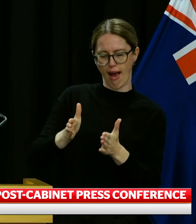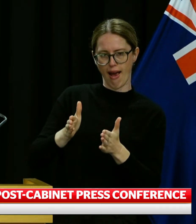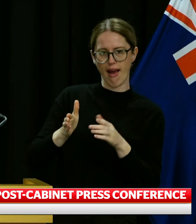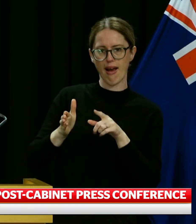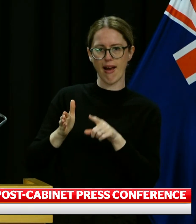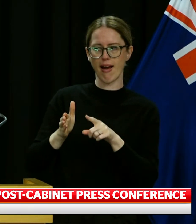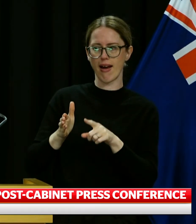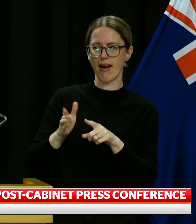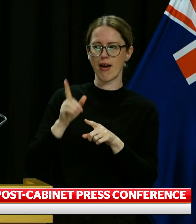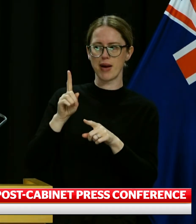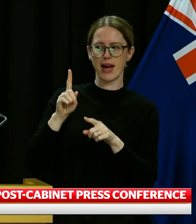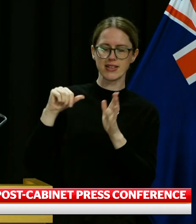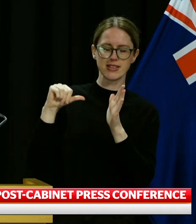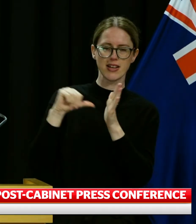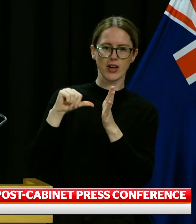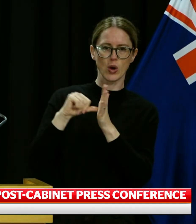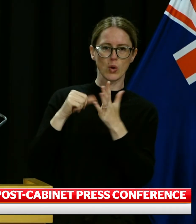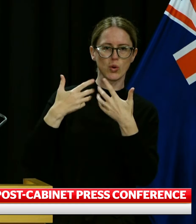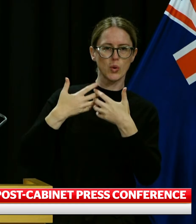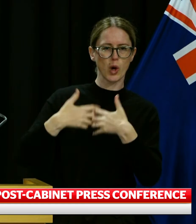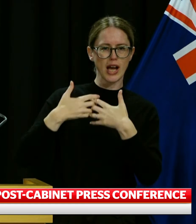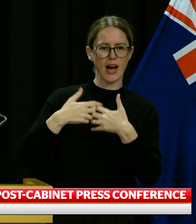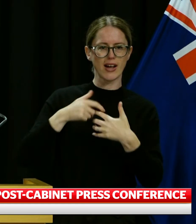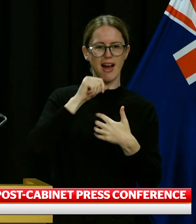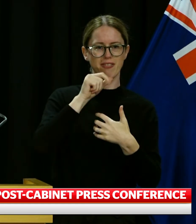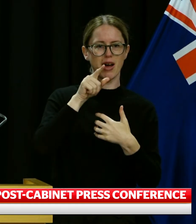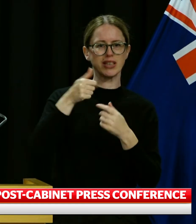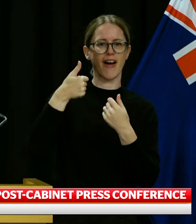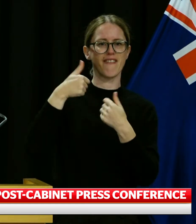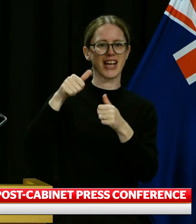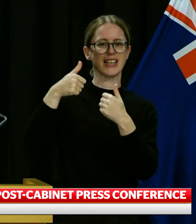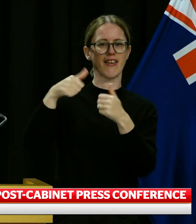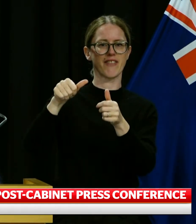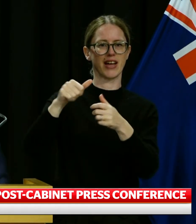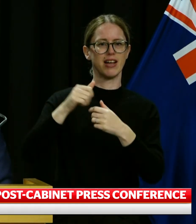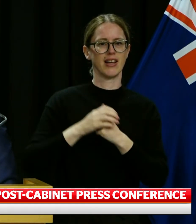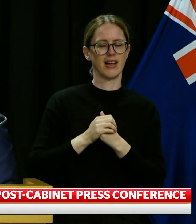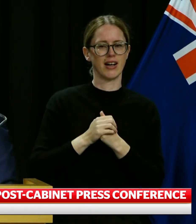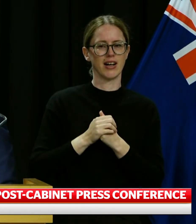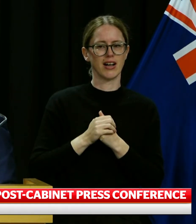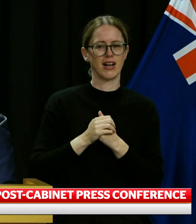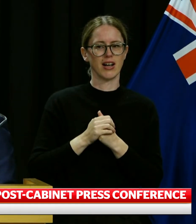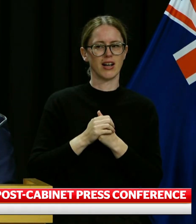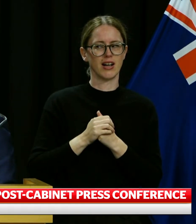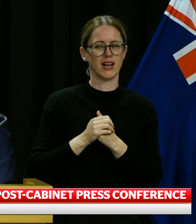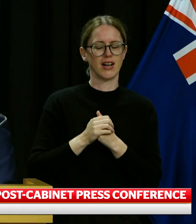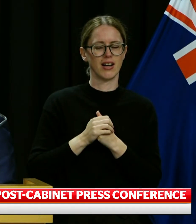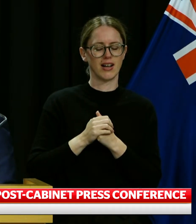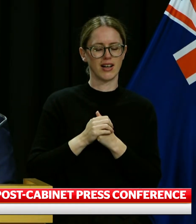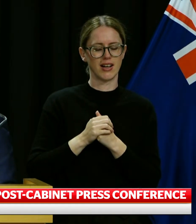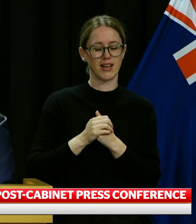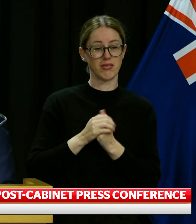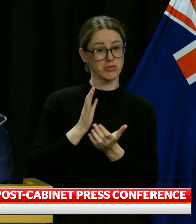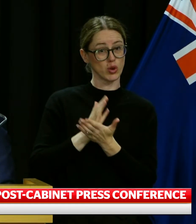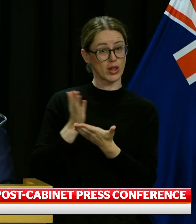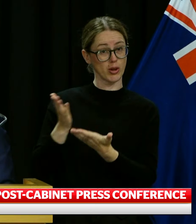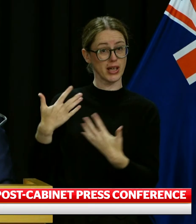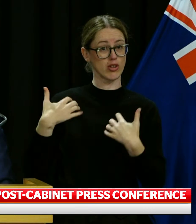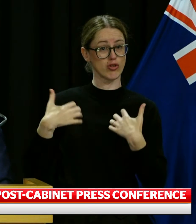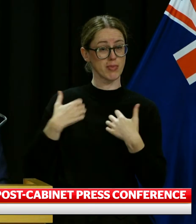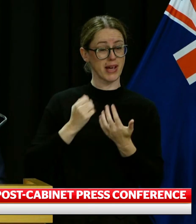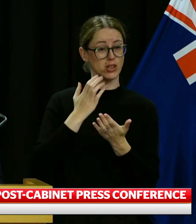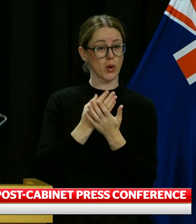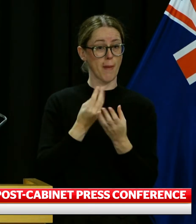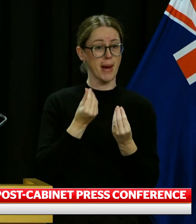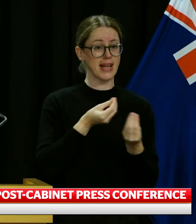still difficult to tell whether it was effective. I mean, surely, you would have an interest in ensuring that